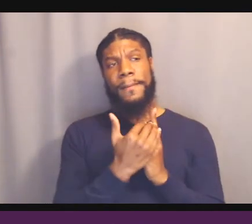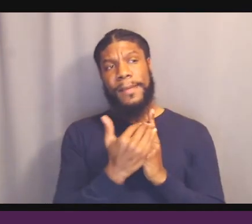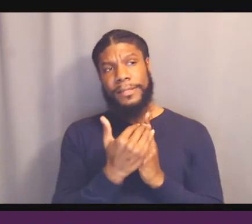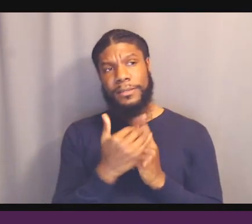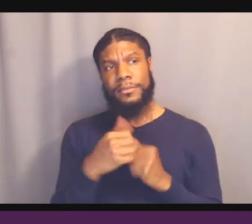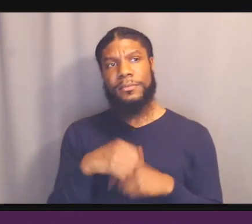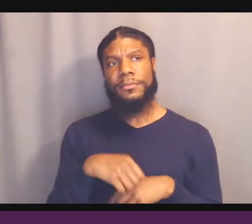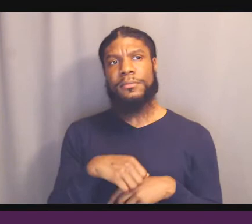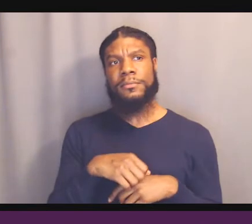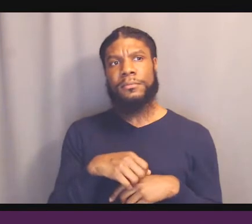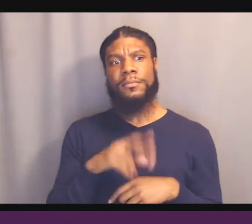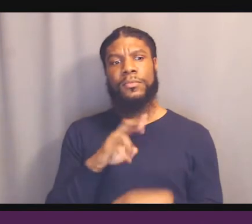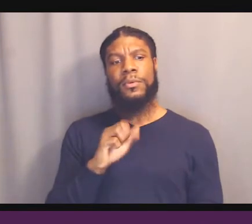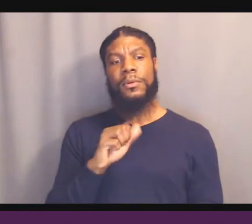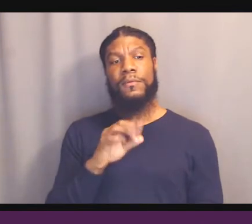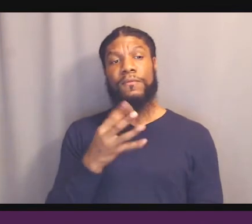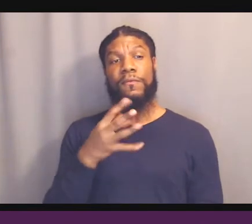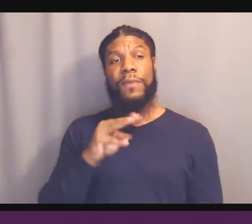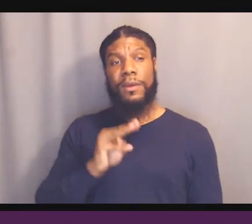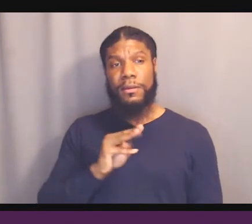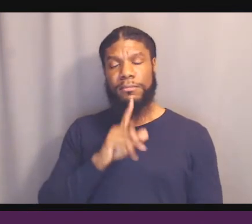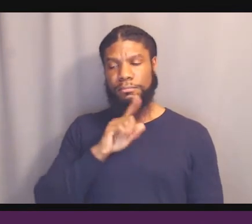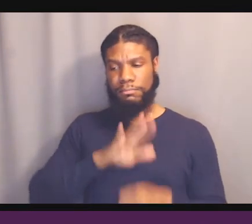and reassure us